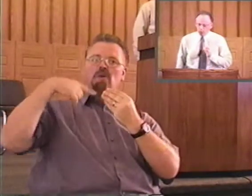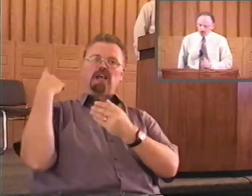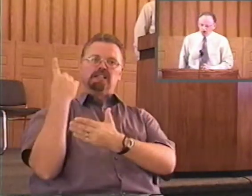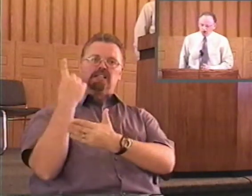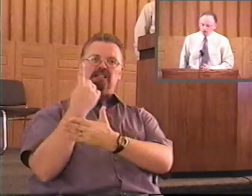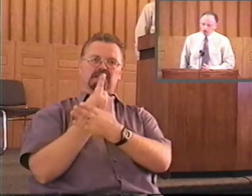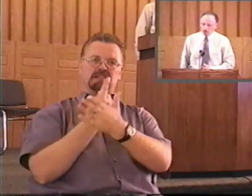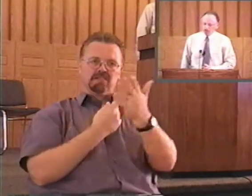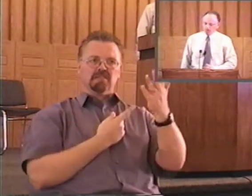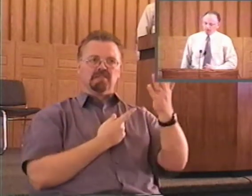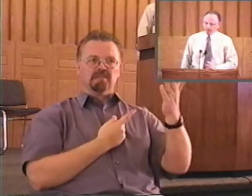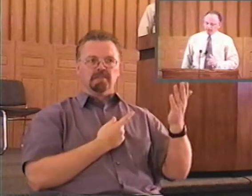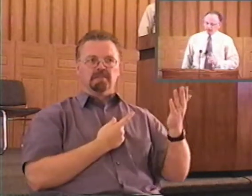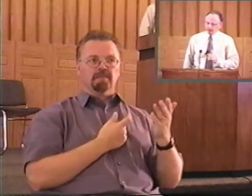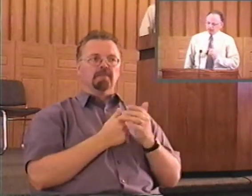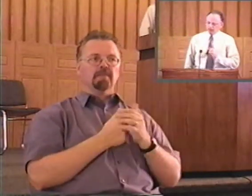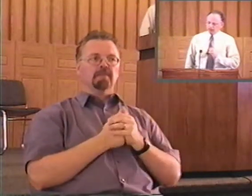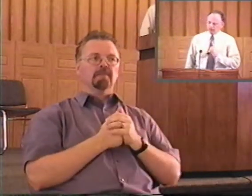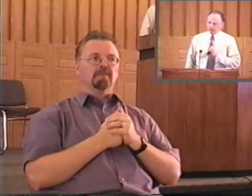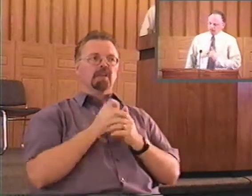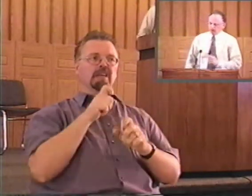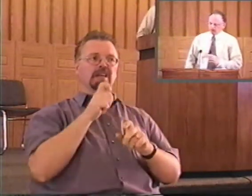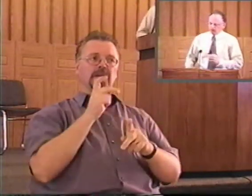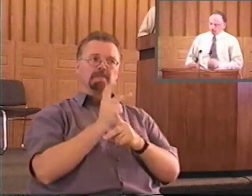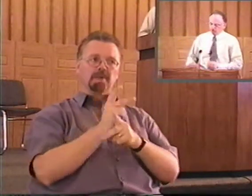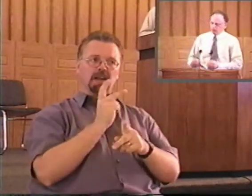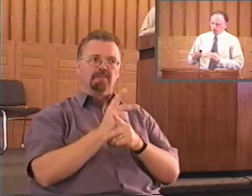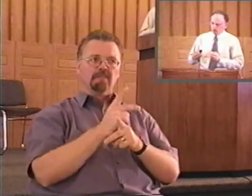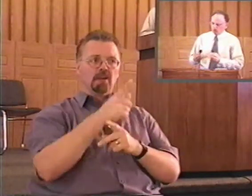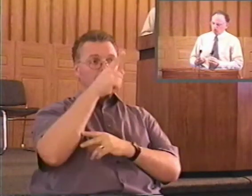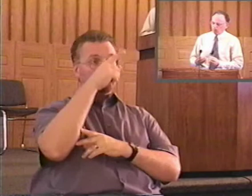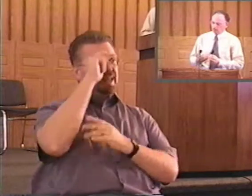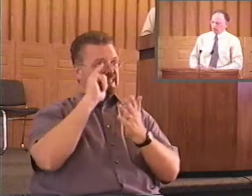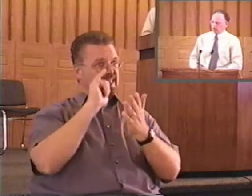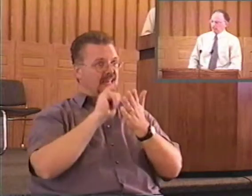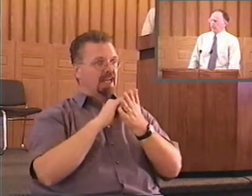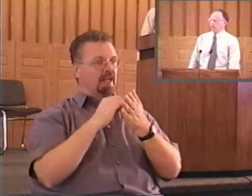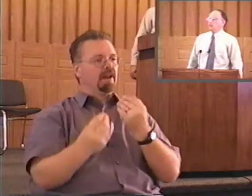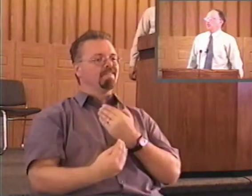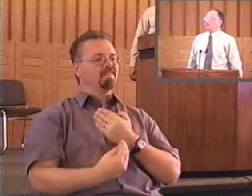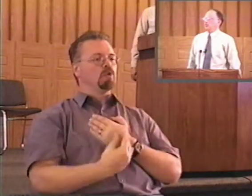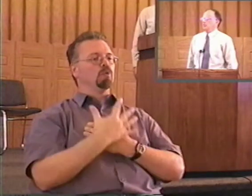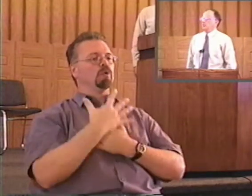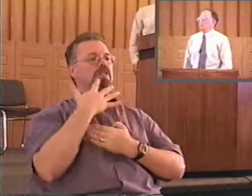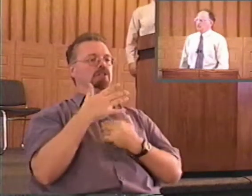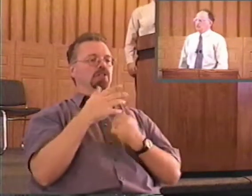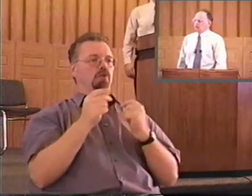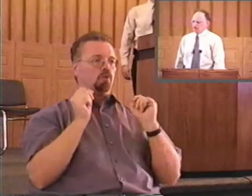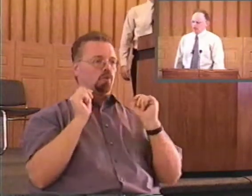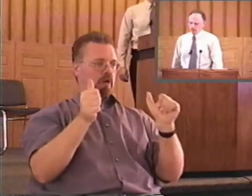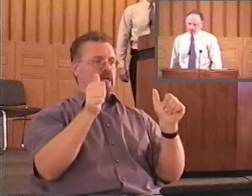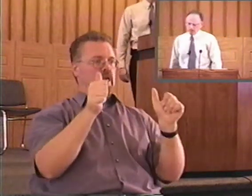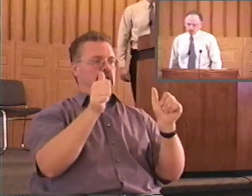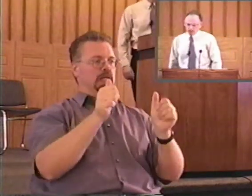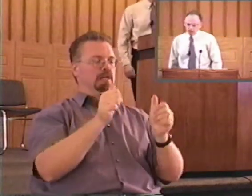us. Beware. Because it can get to us so quickly.